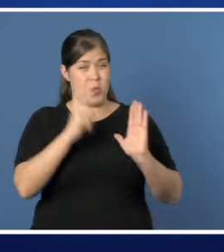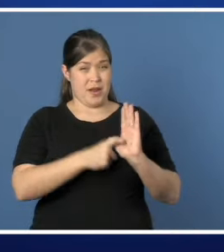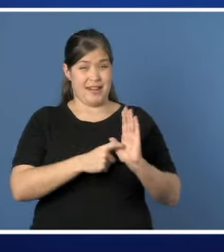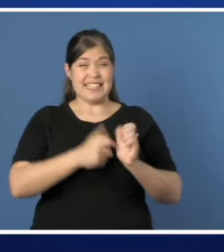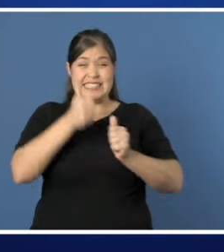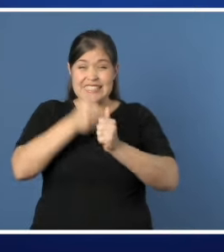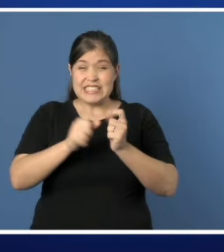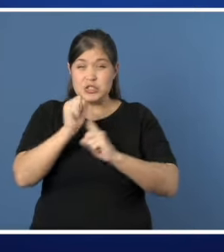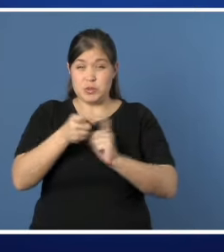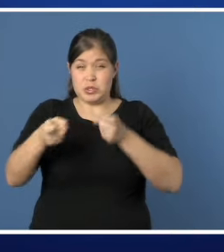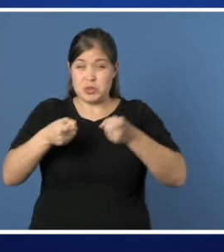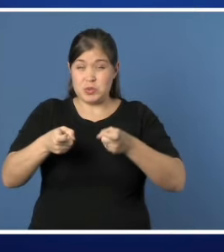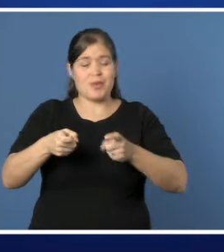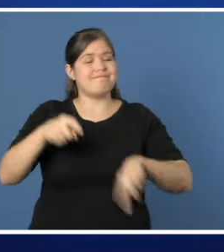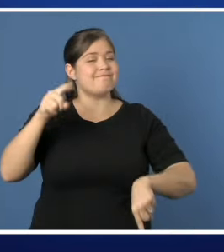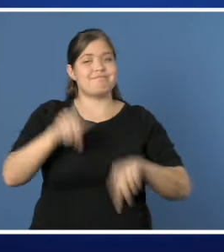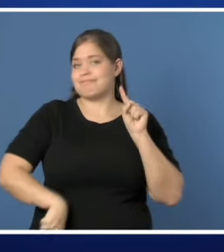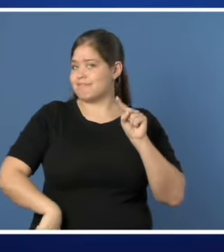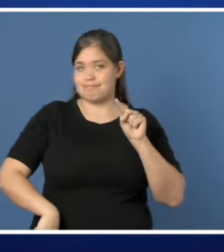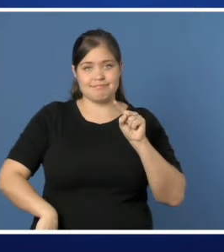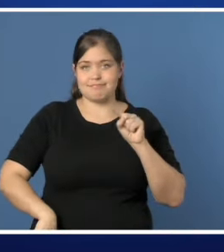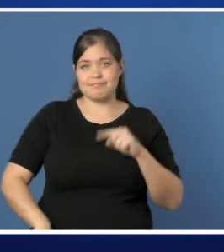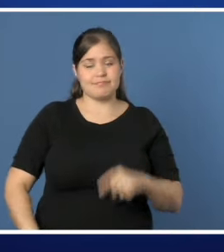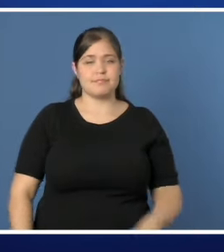Recognize that you cannot control everything